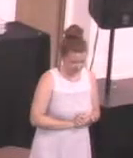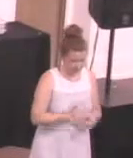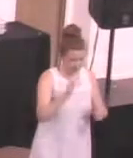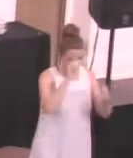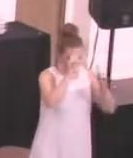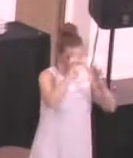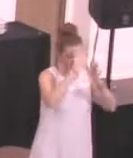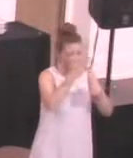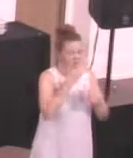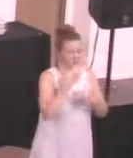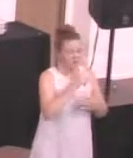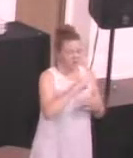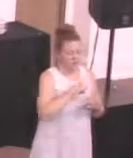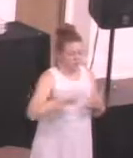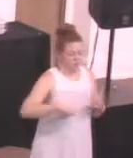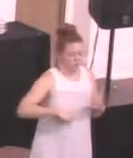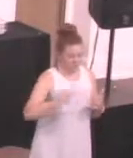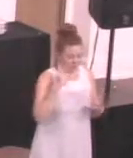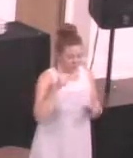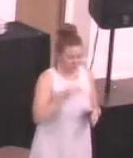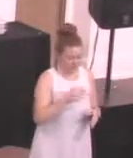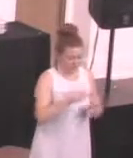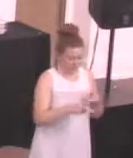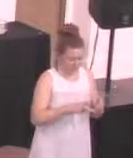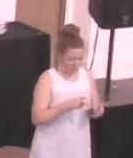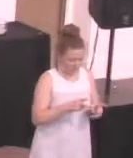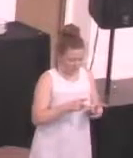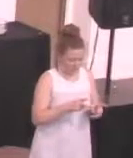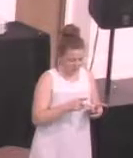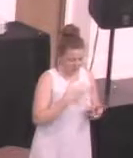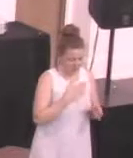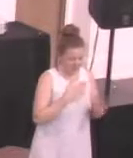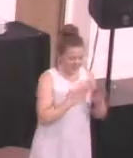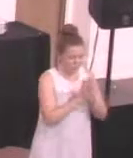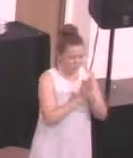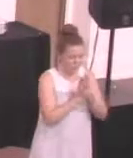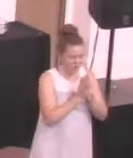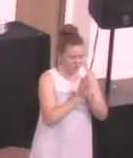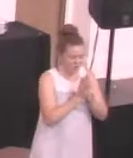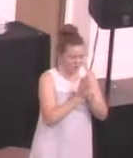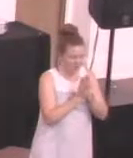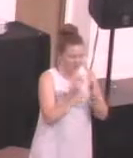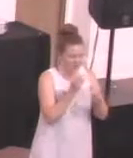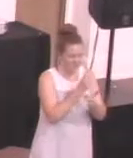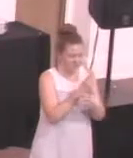Father, I thank you, Lord, for these people here. Church, I want you to pray with me. Say, Dear Lord,